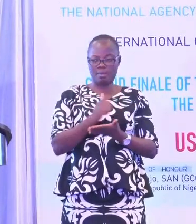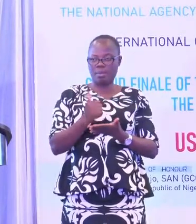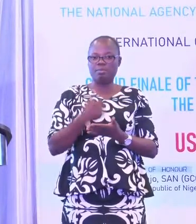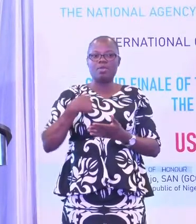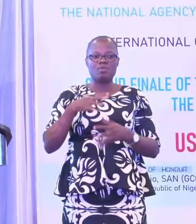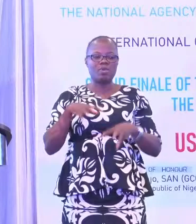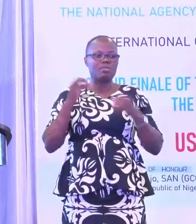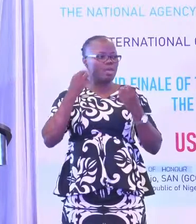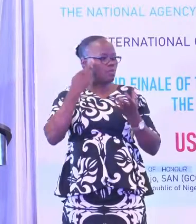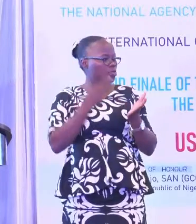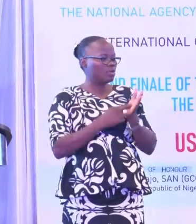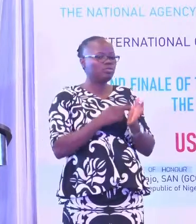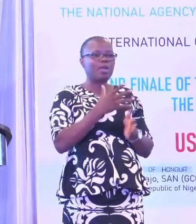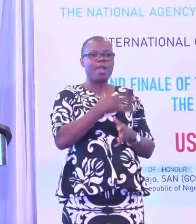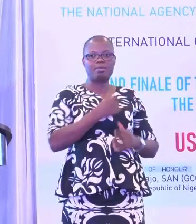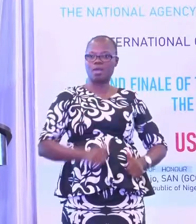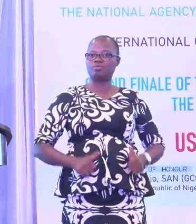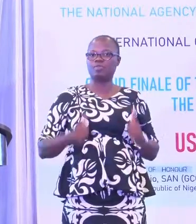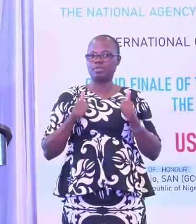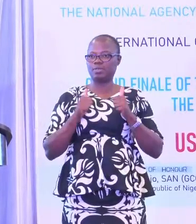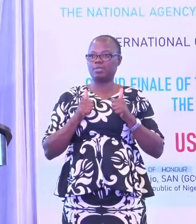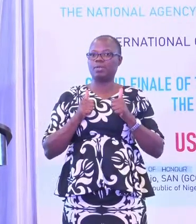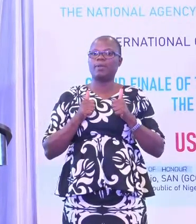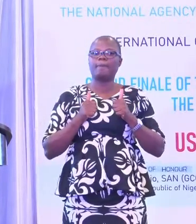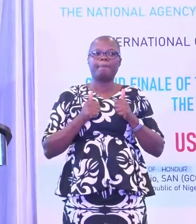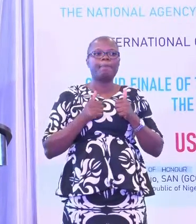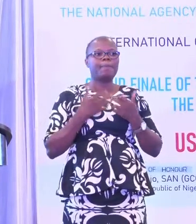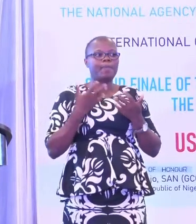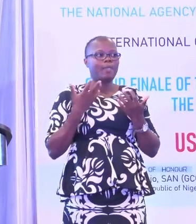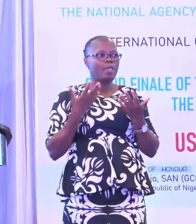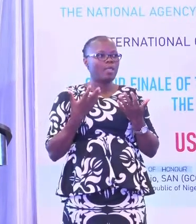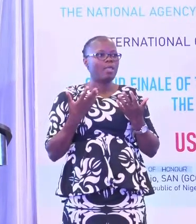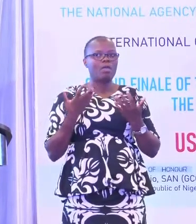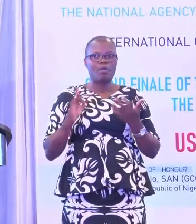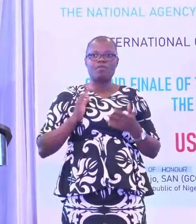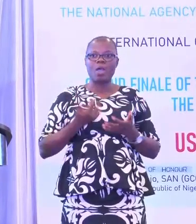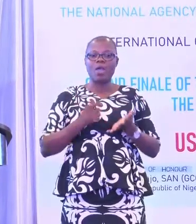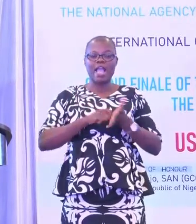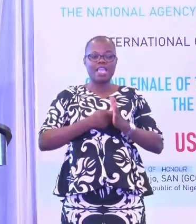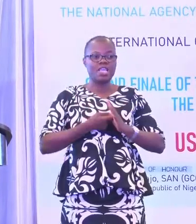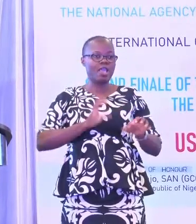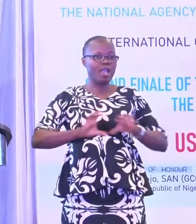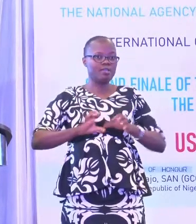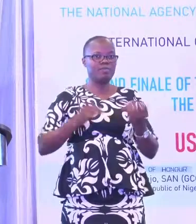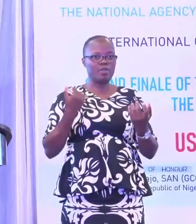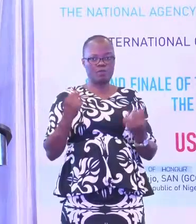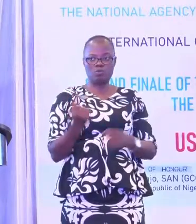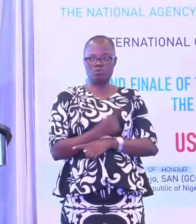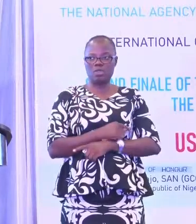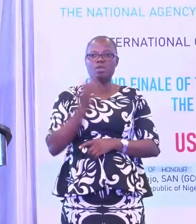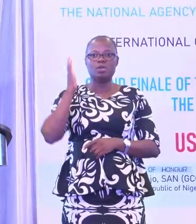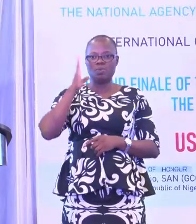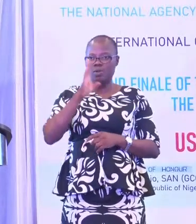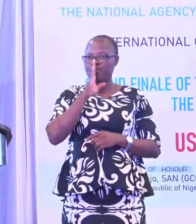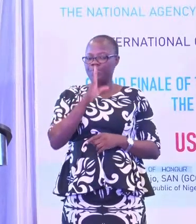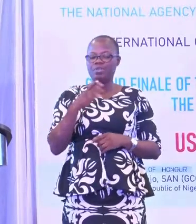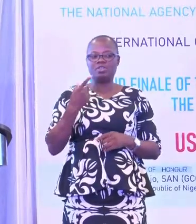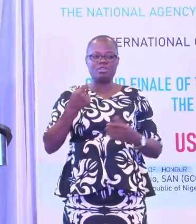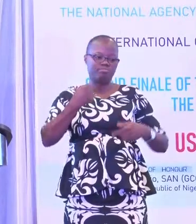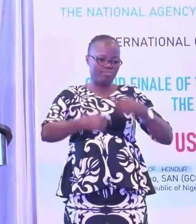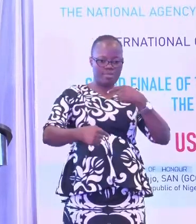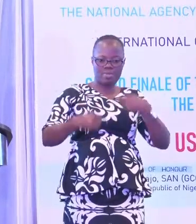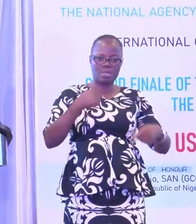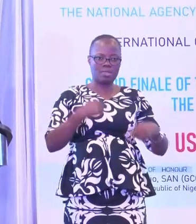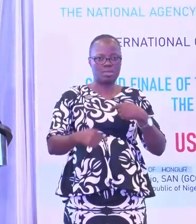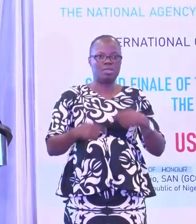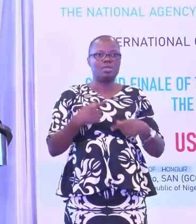take recognitions and address, but our key activity for today will be the debate,